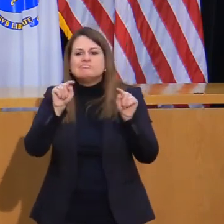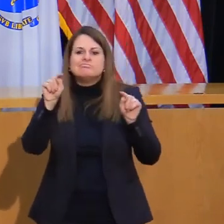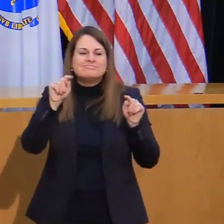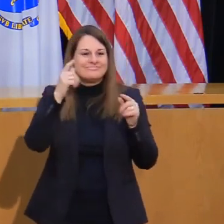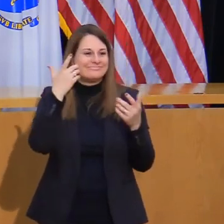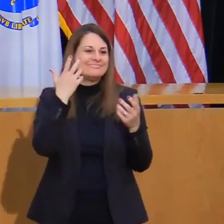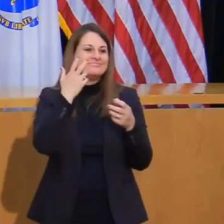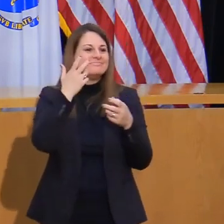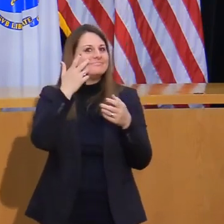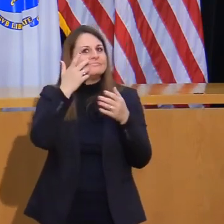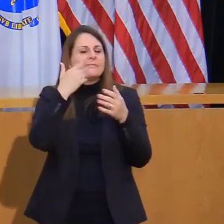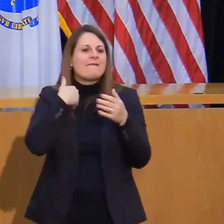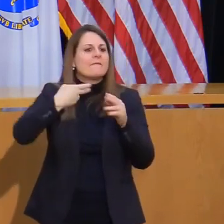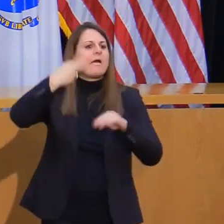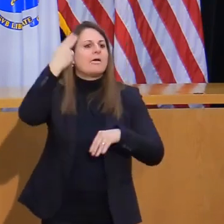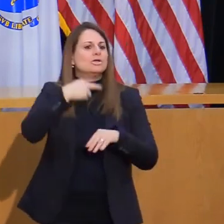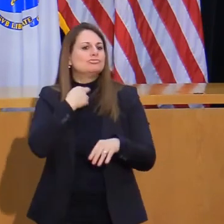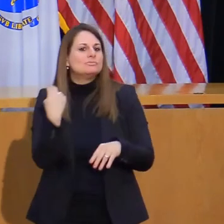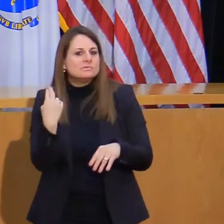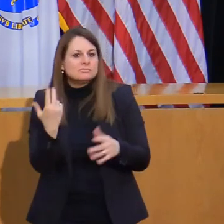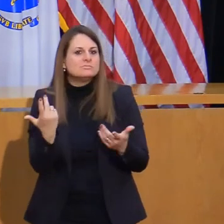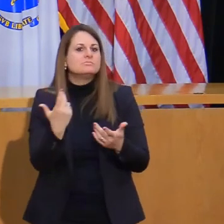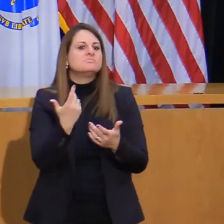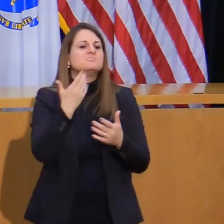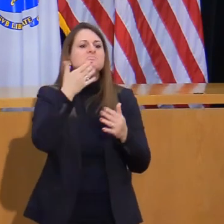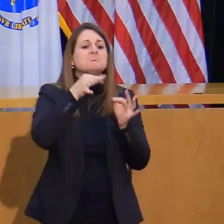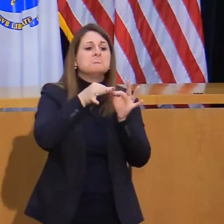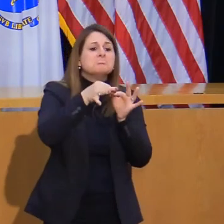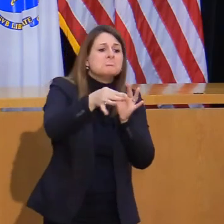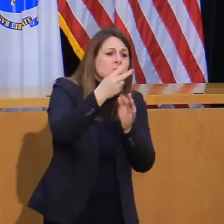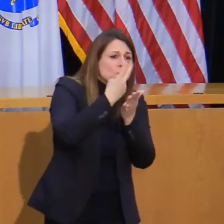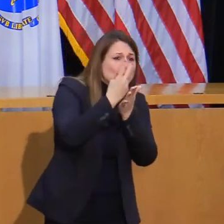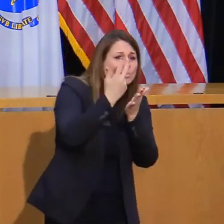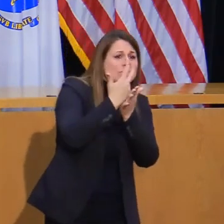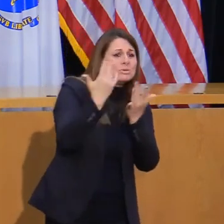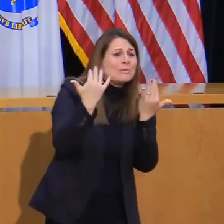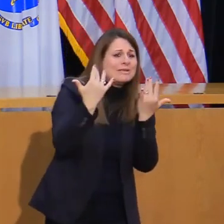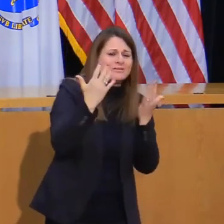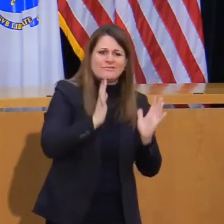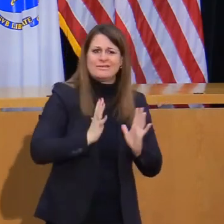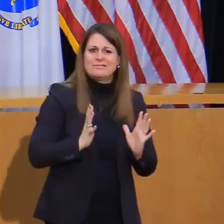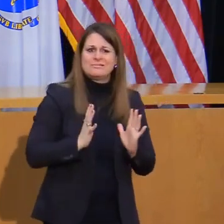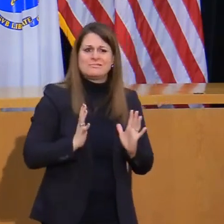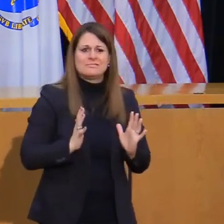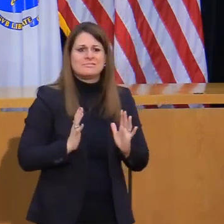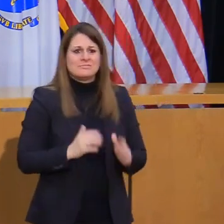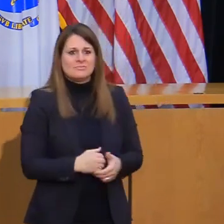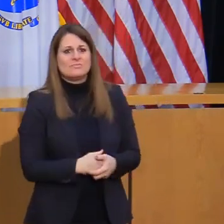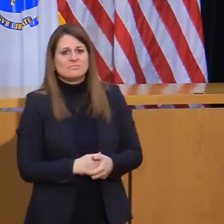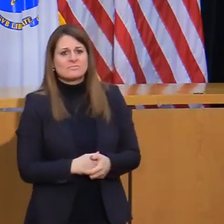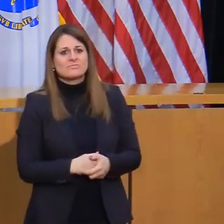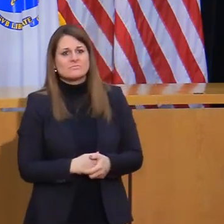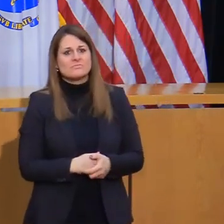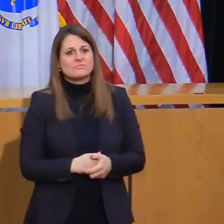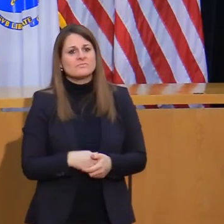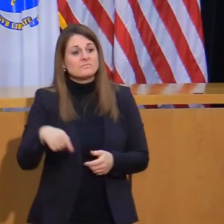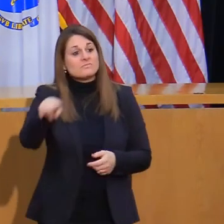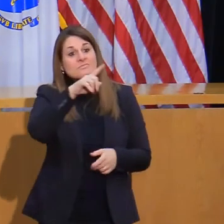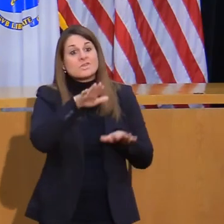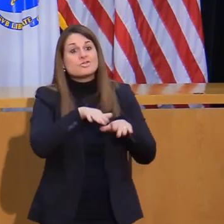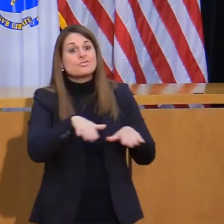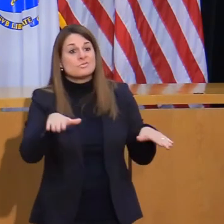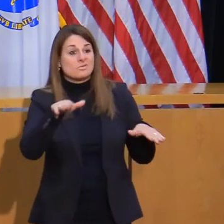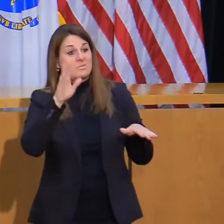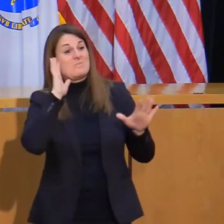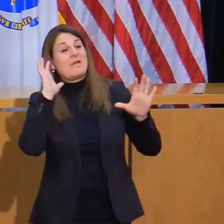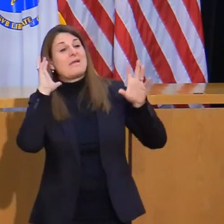couple of weeks behind the ones that go first. But at this point in time, pretty much everybody's going to be back in person in the month of